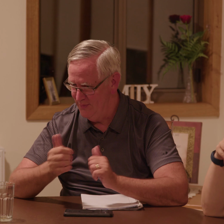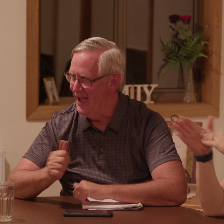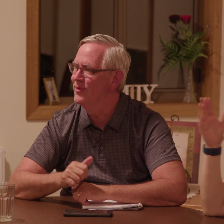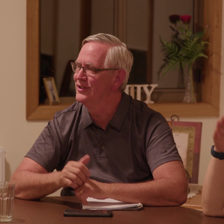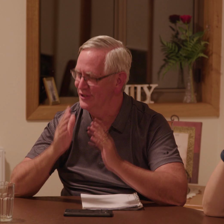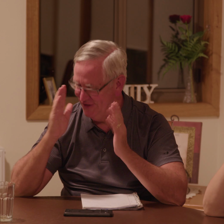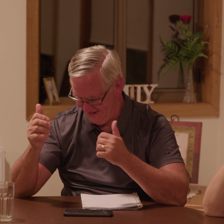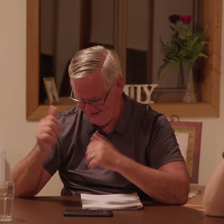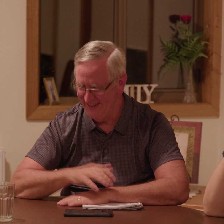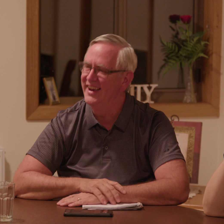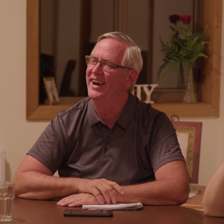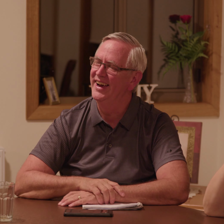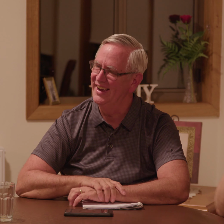Baptist. I said,